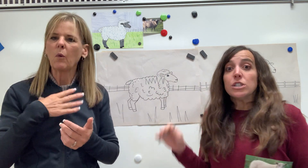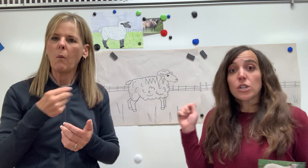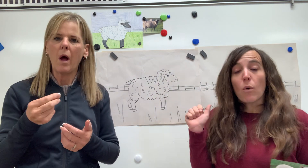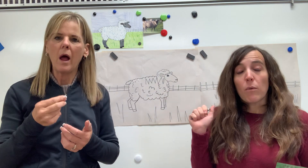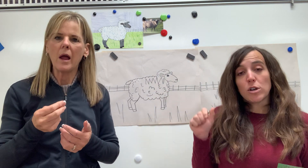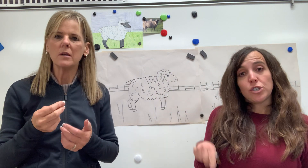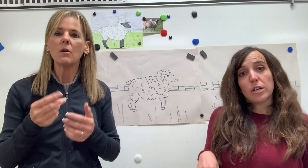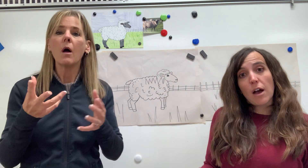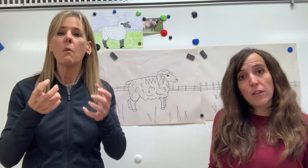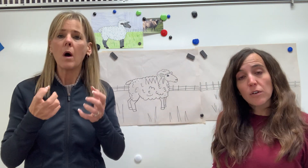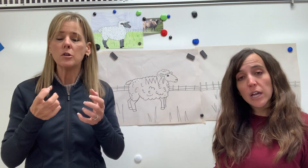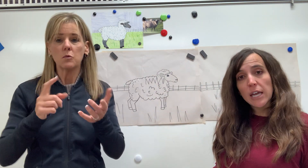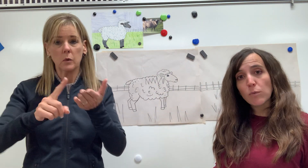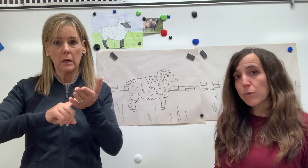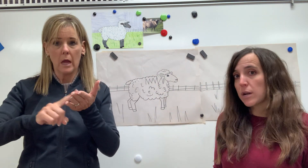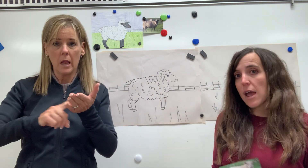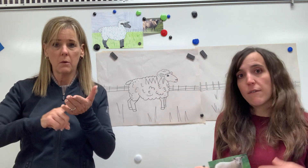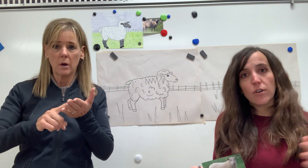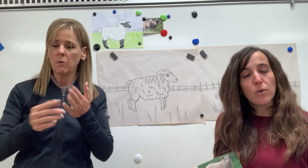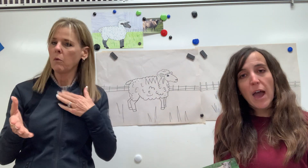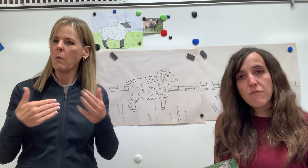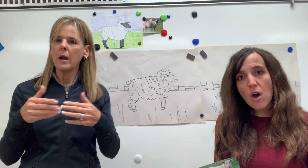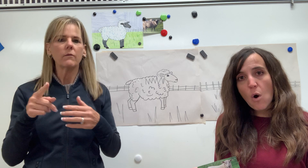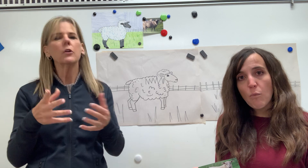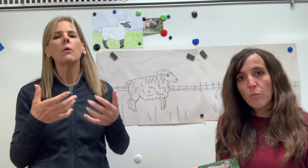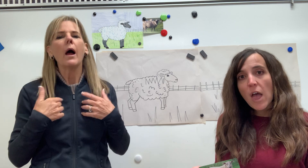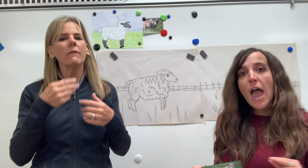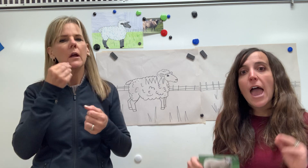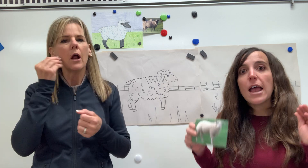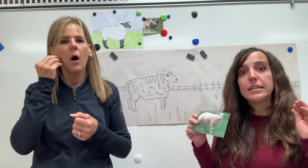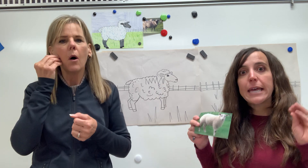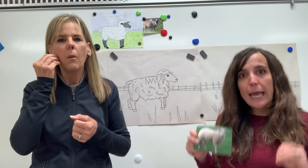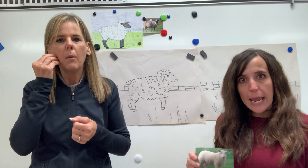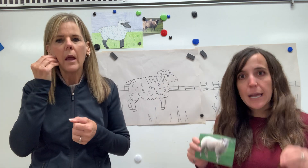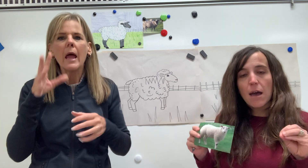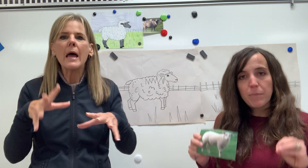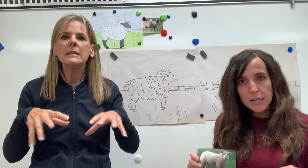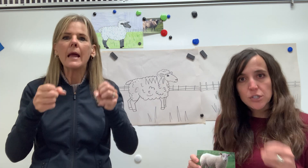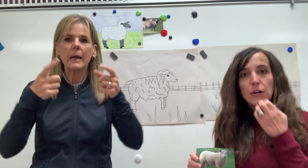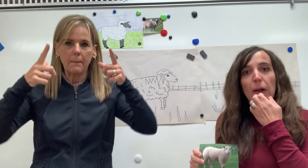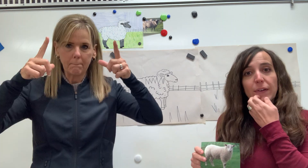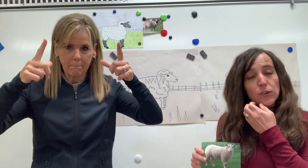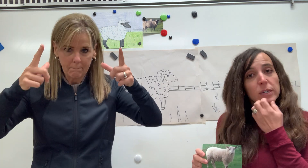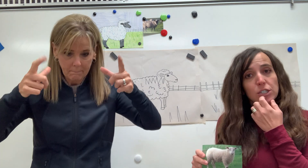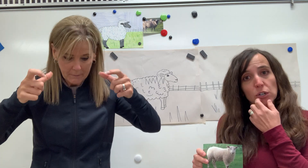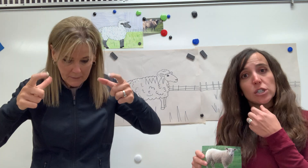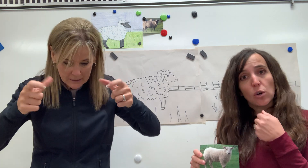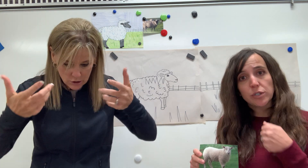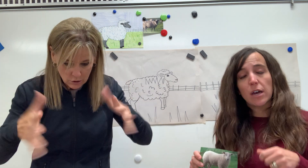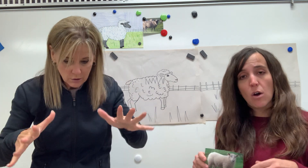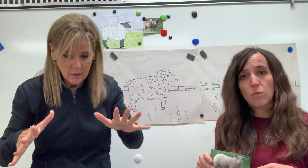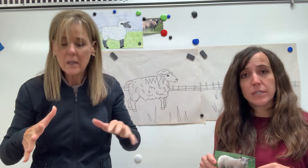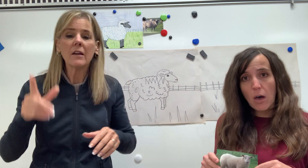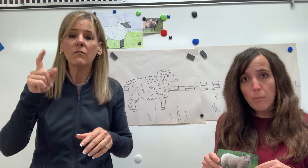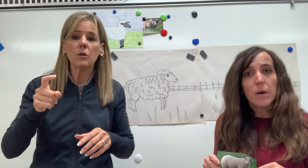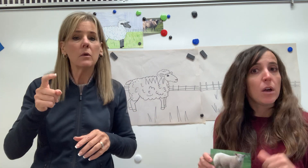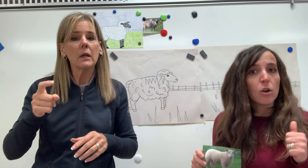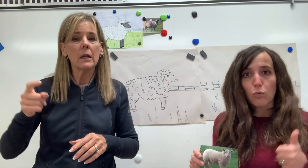So I want you to color in with whatever you have at home and take a picture. If you need your adult at home's help,